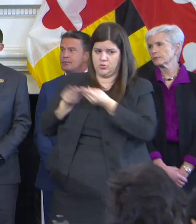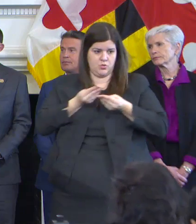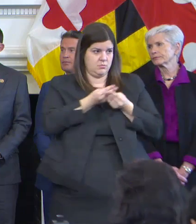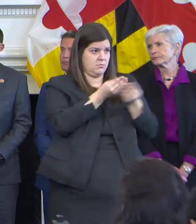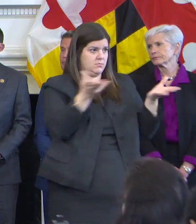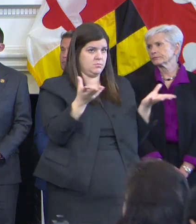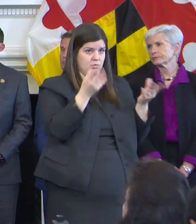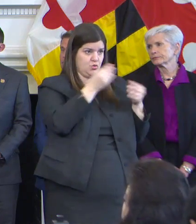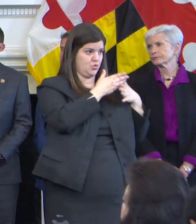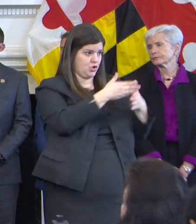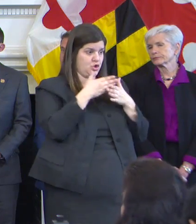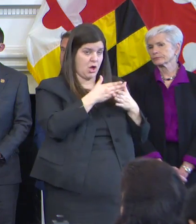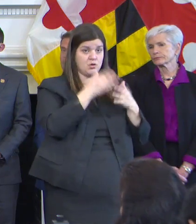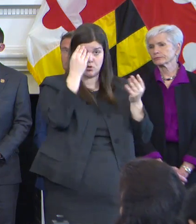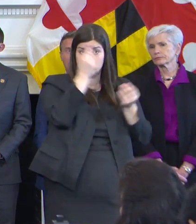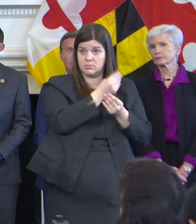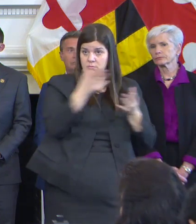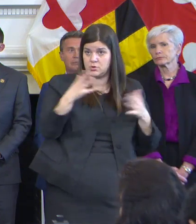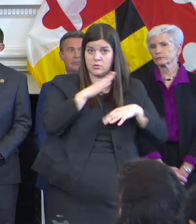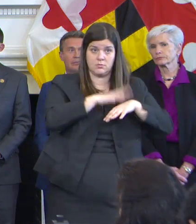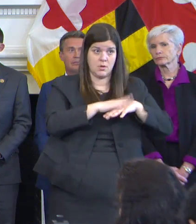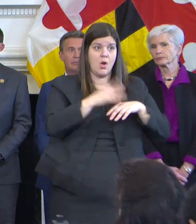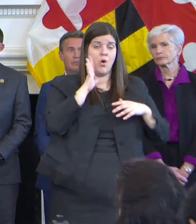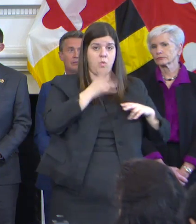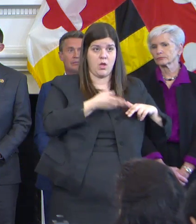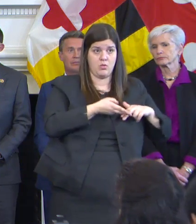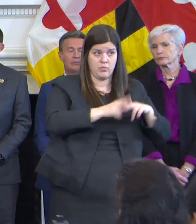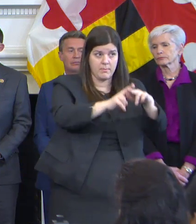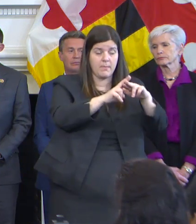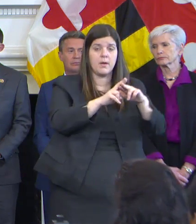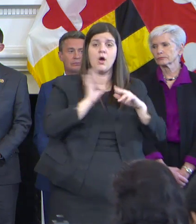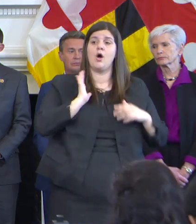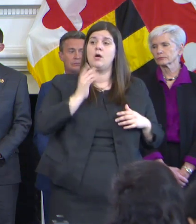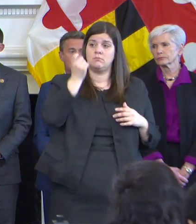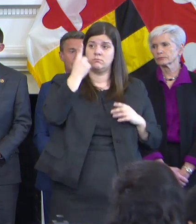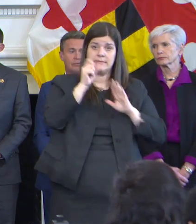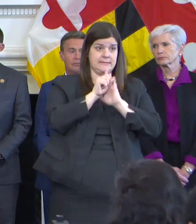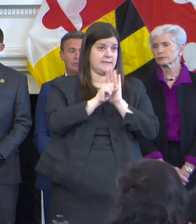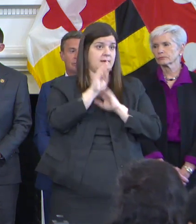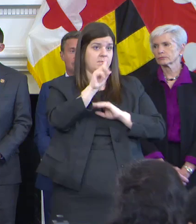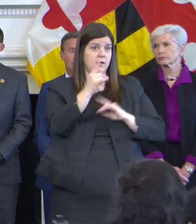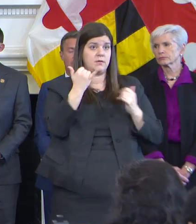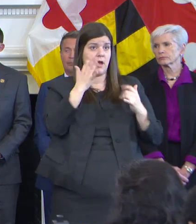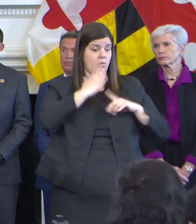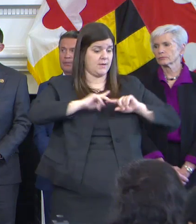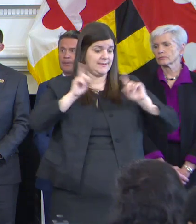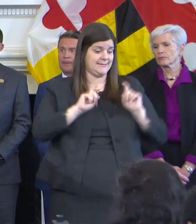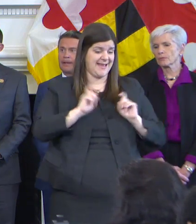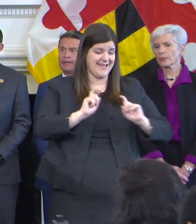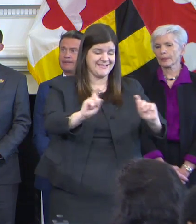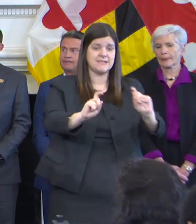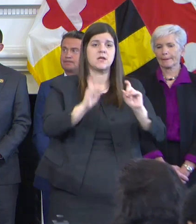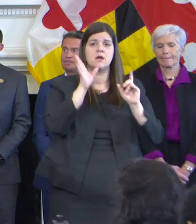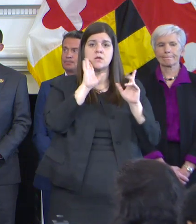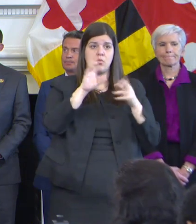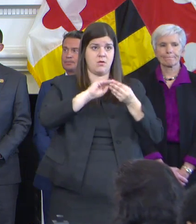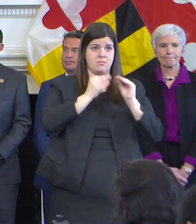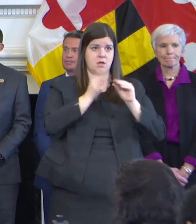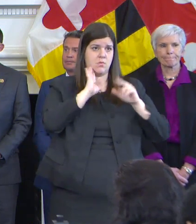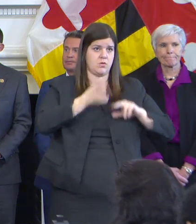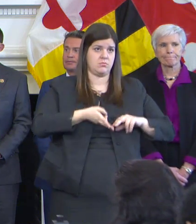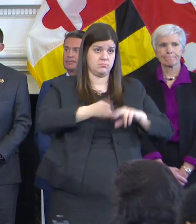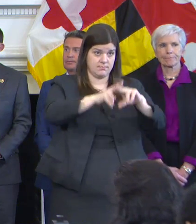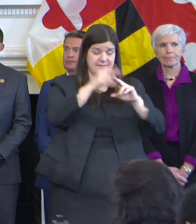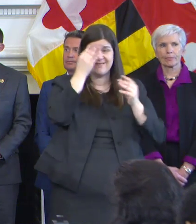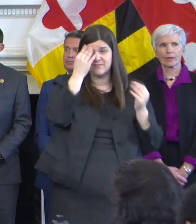ramp up, that with the expanded testing, we should expect to see higher numbers, that this is spreading, that it